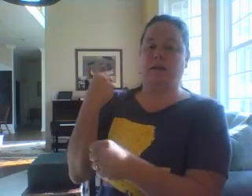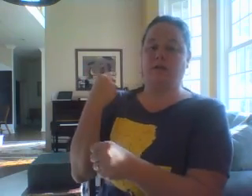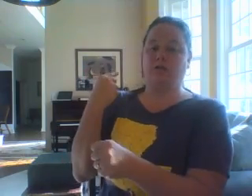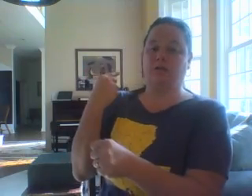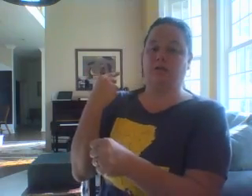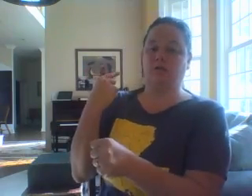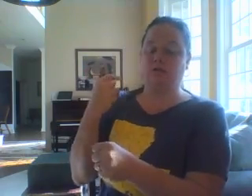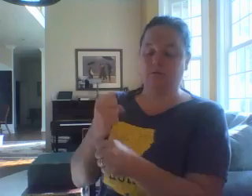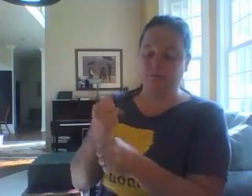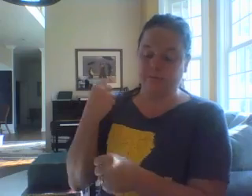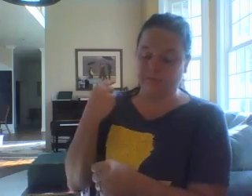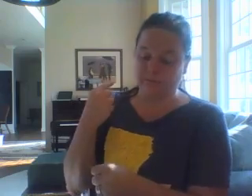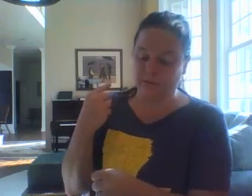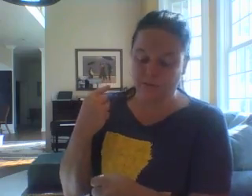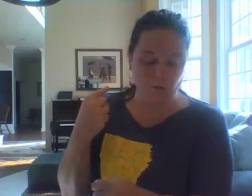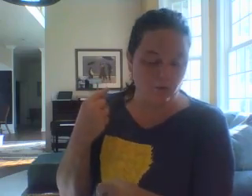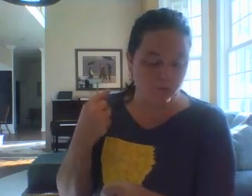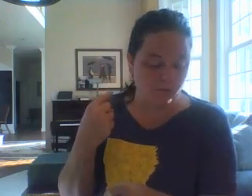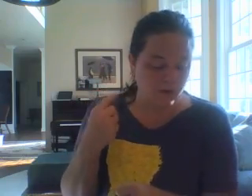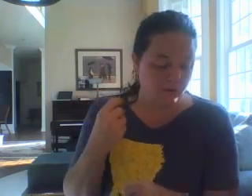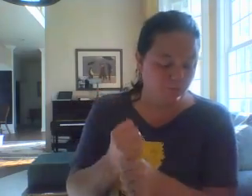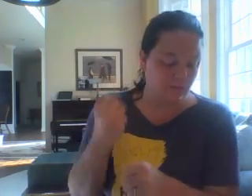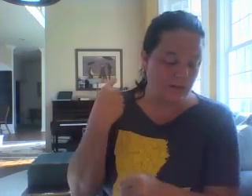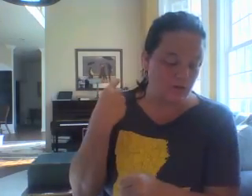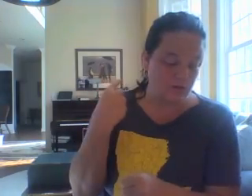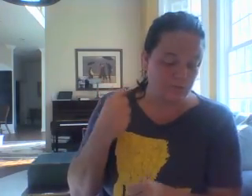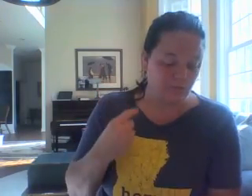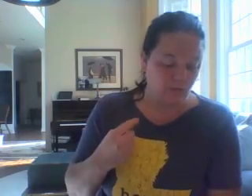Last year is what they want for number 5. Last year.